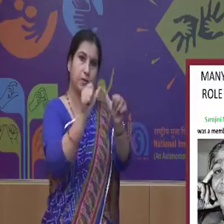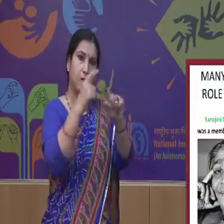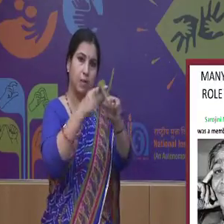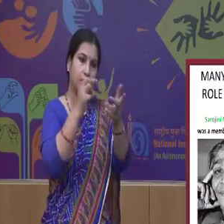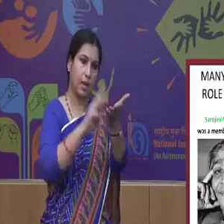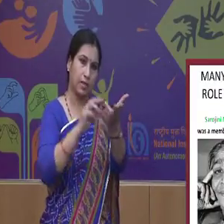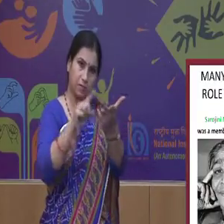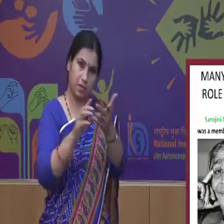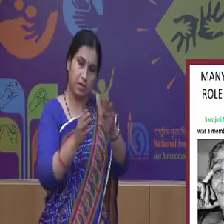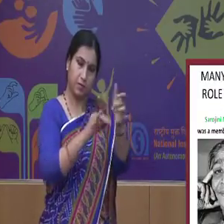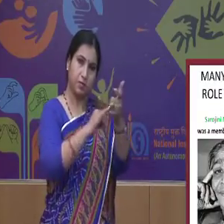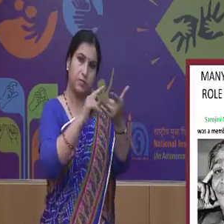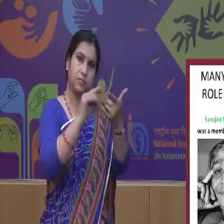of Indian National Army,